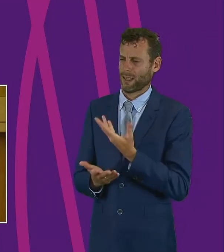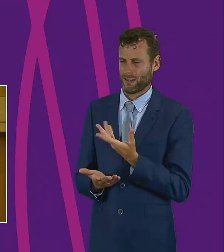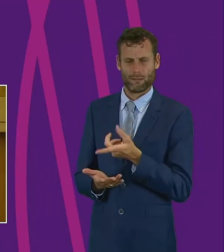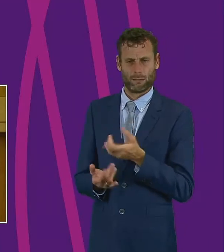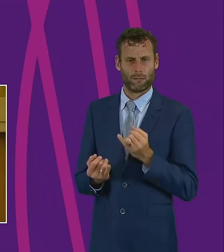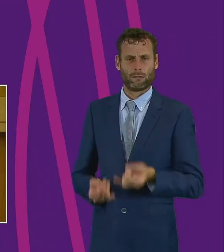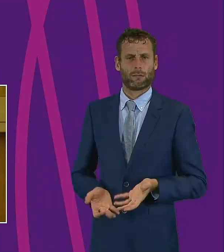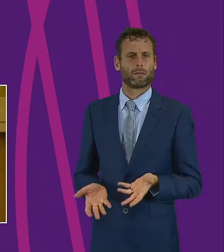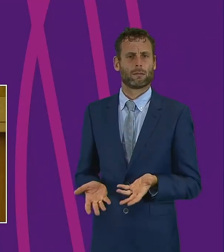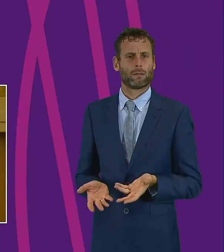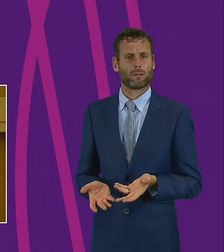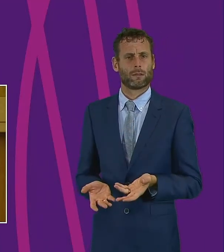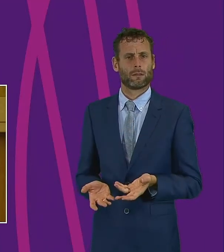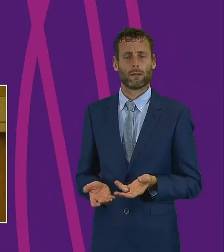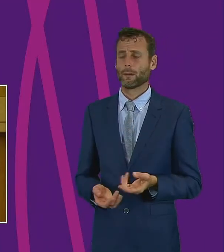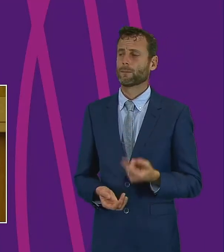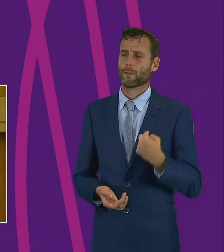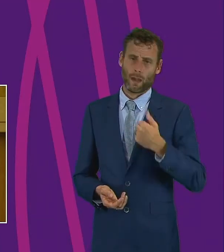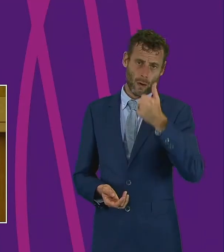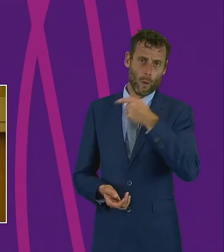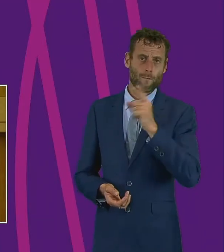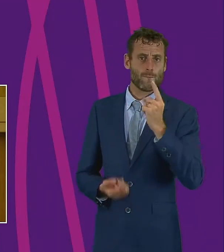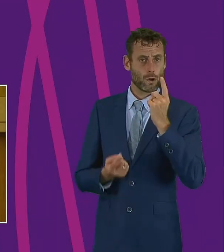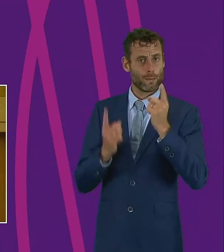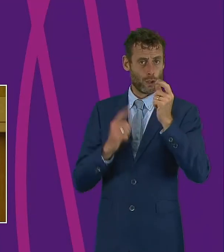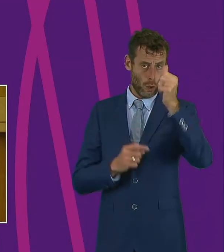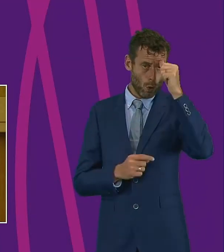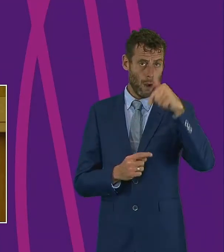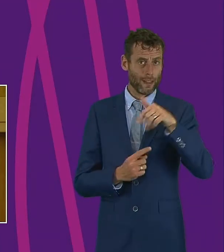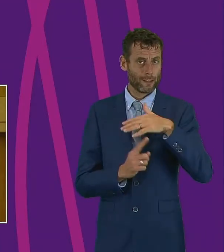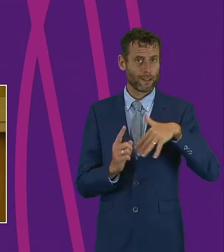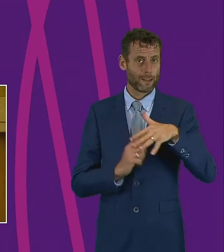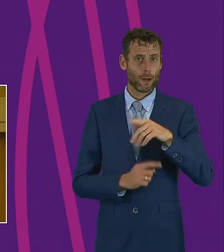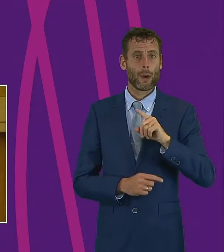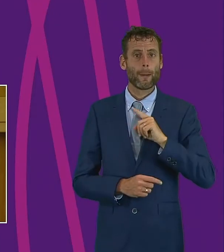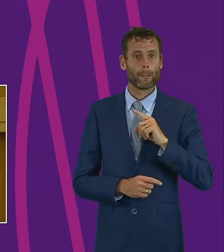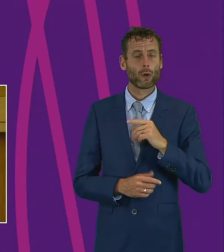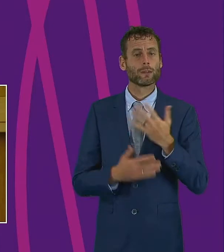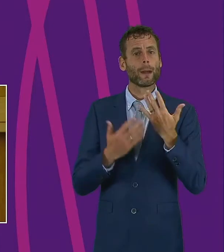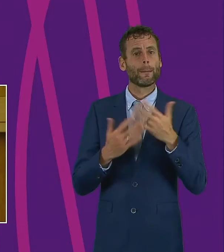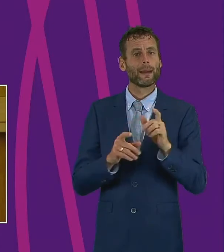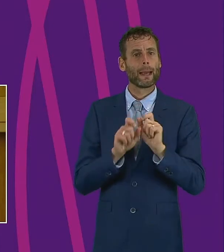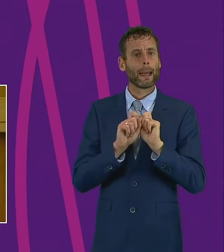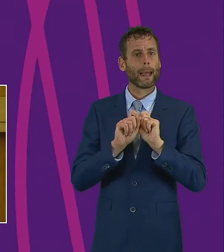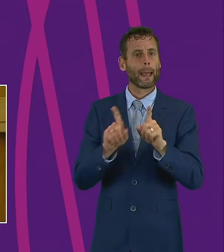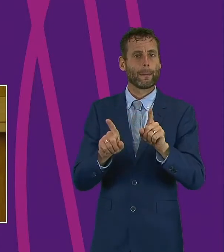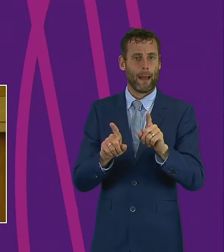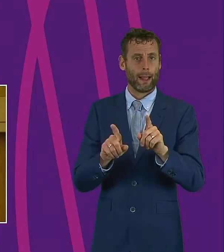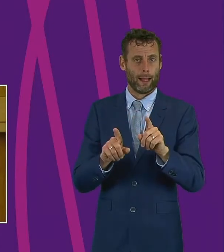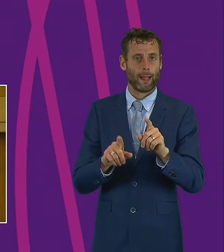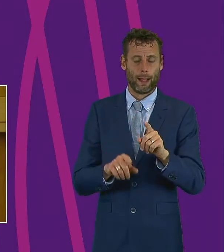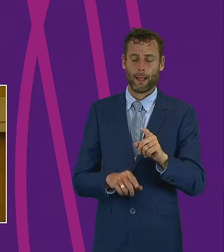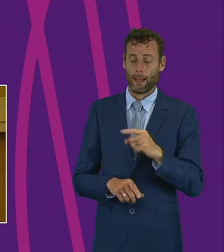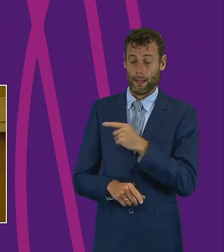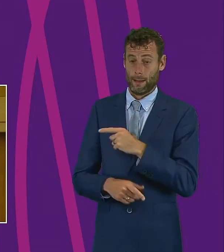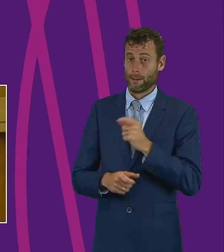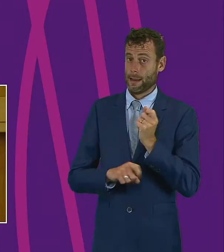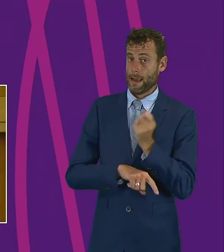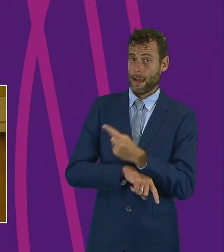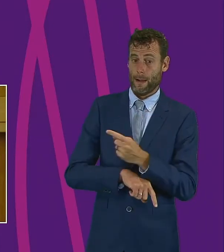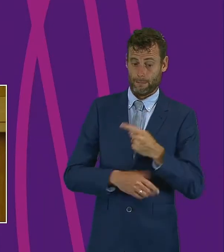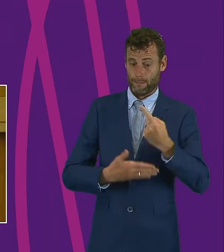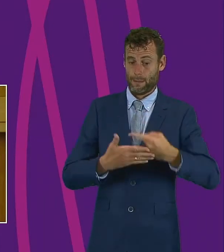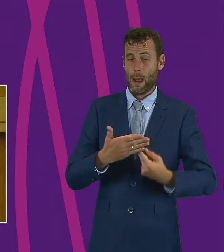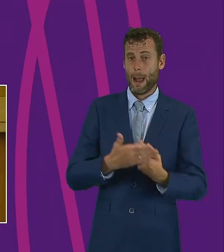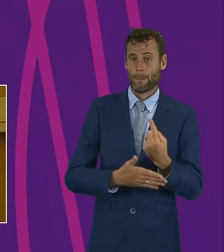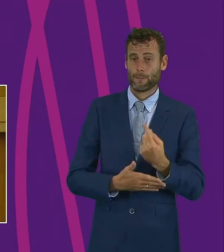contemptuous." Now, I know the First Minister will be aware of this case because she was copied into the original email. So can I ask for a firm commitment that